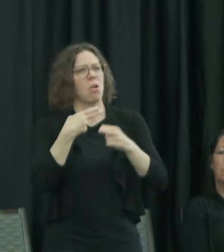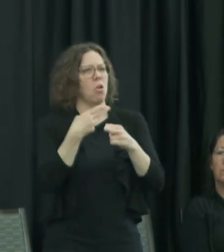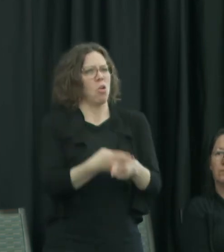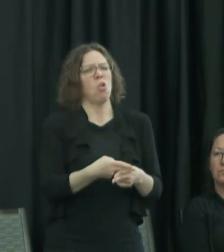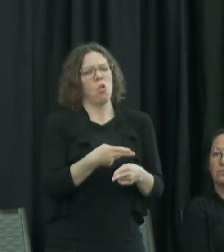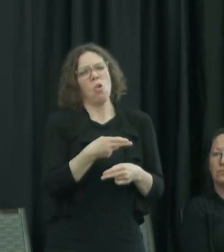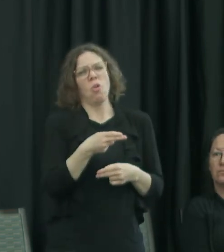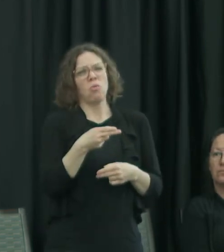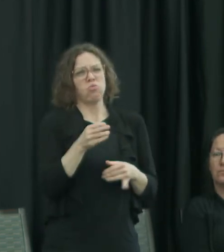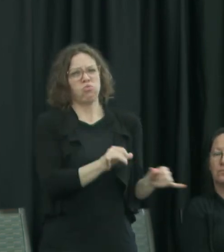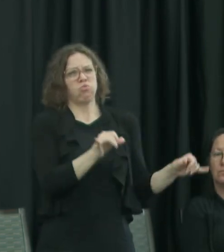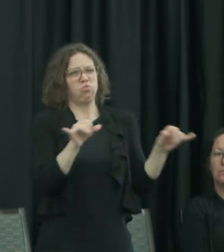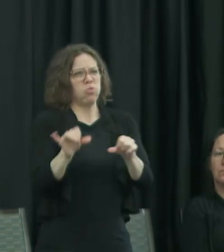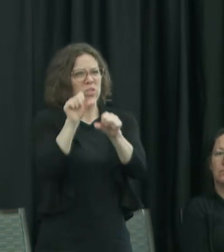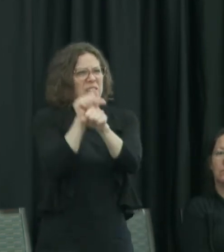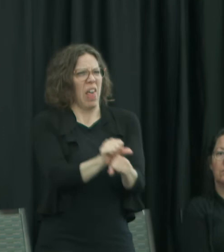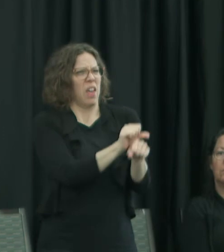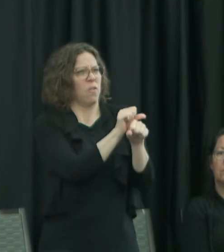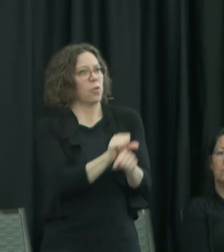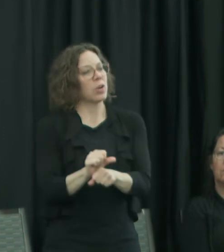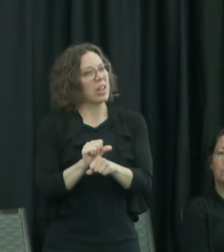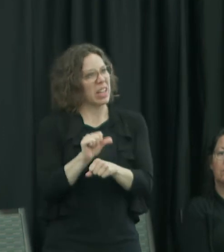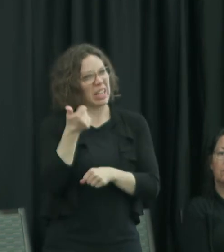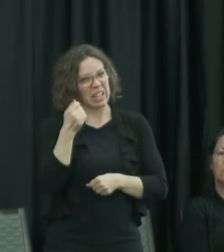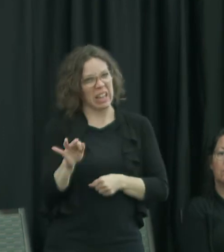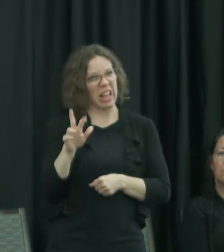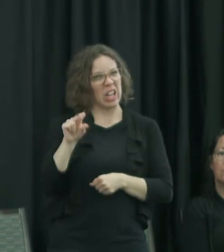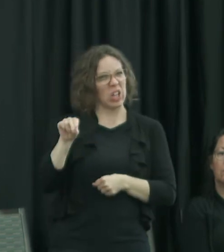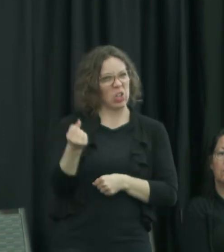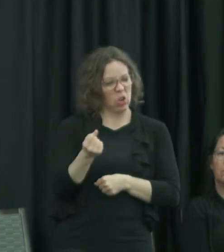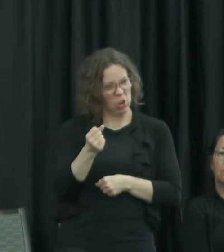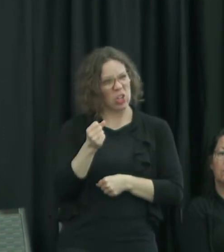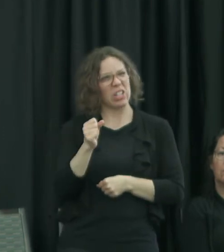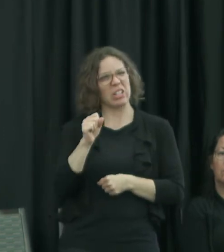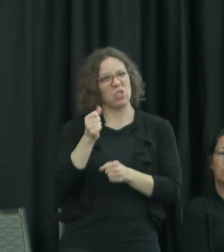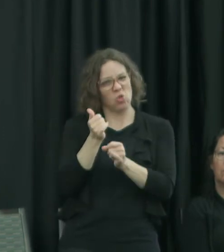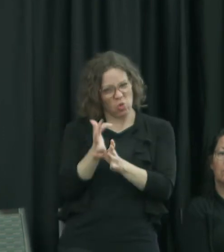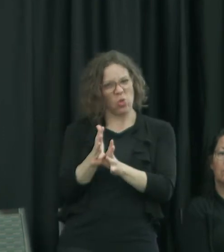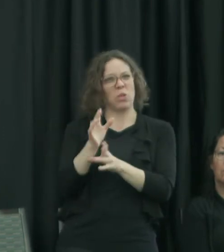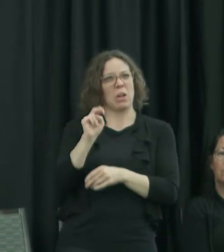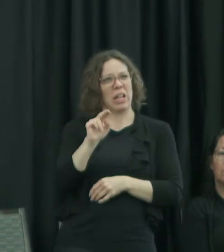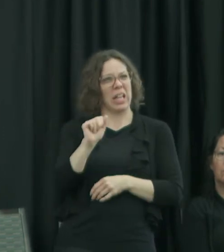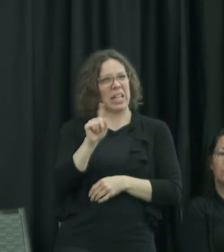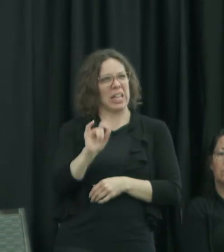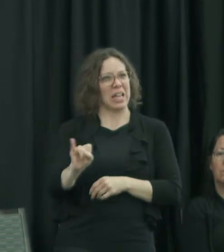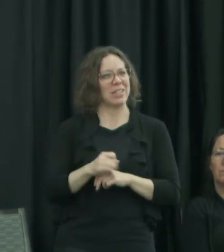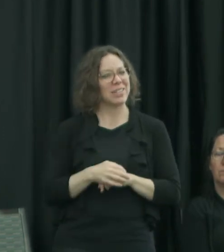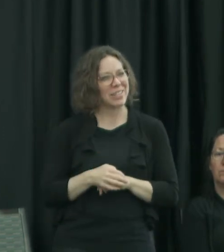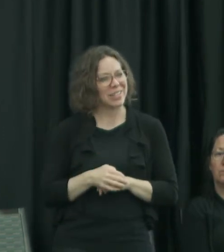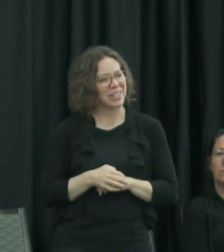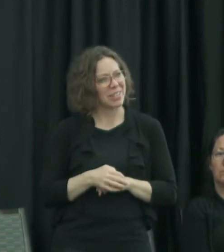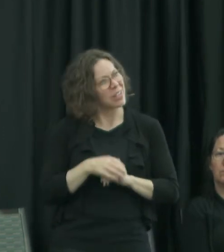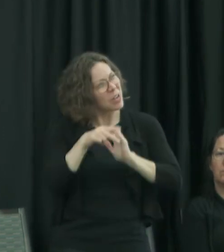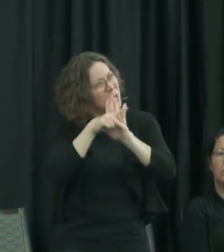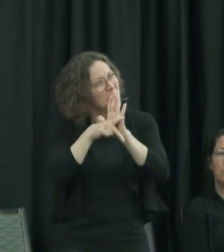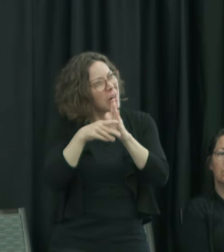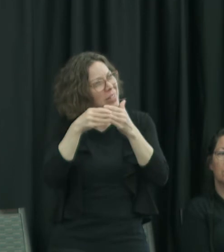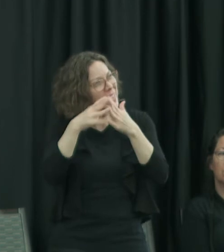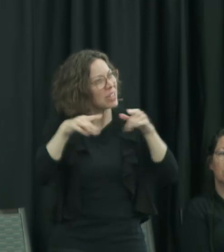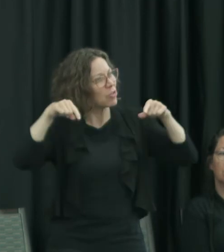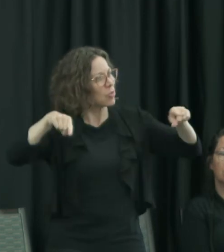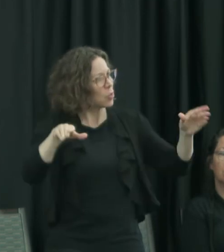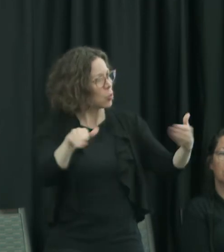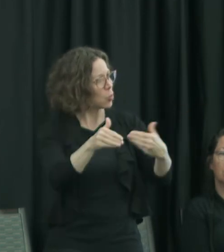equivalent to slavery and 1930s Nazi Germany. There are policymakers and leaders in this room whose